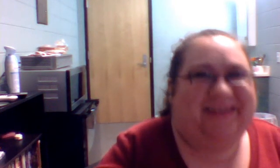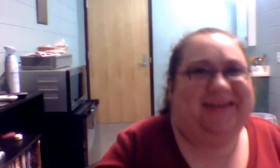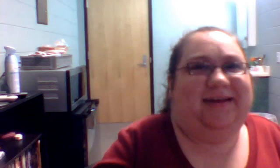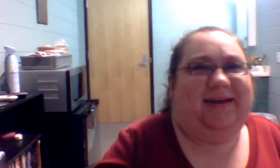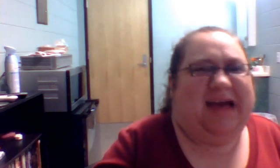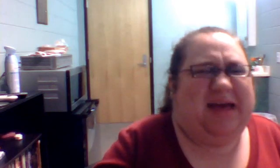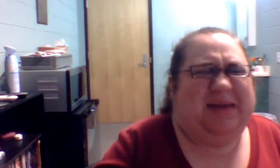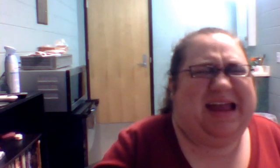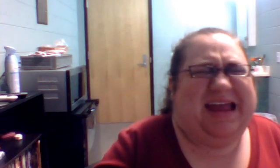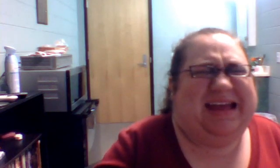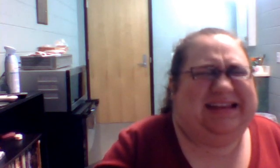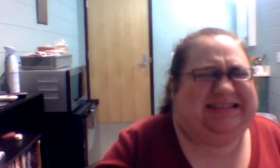I'm an aunt.